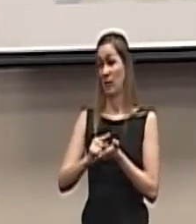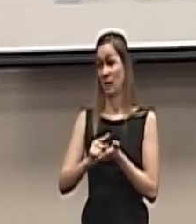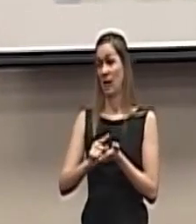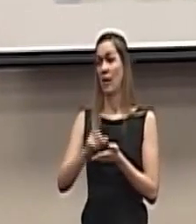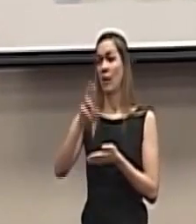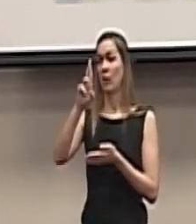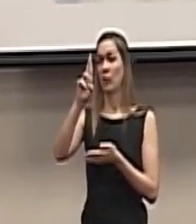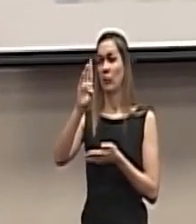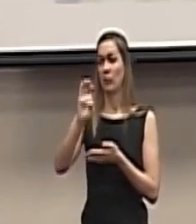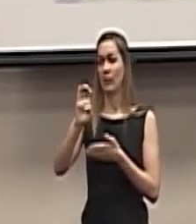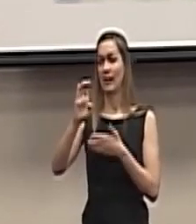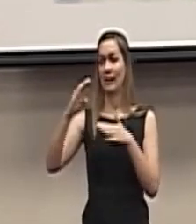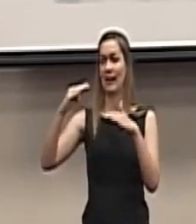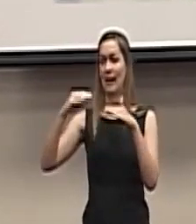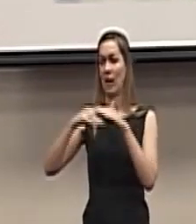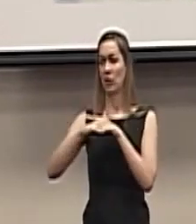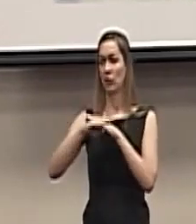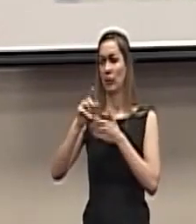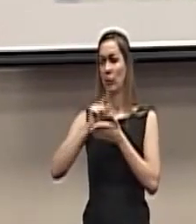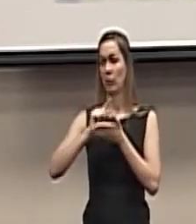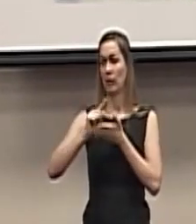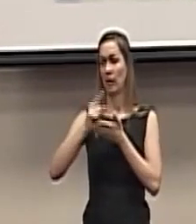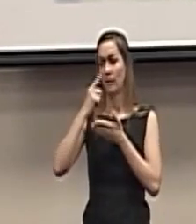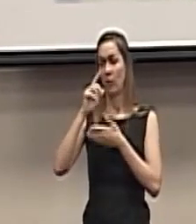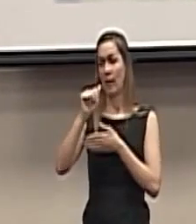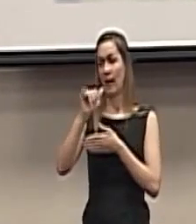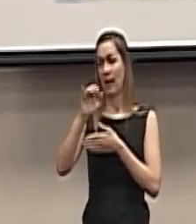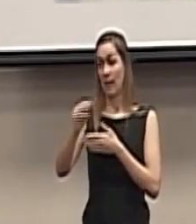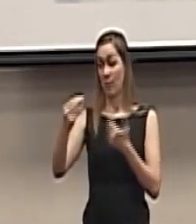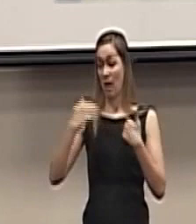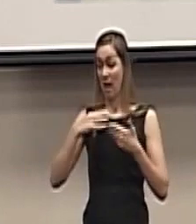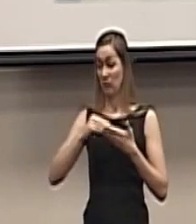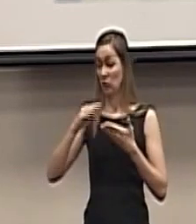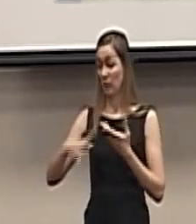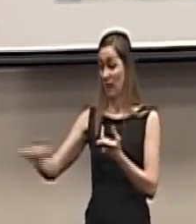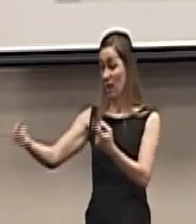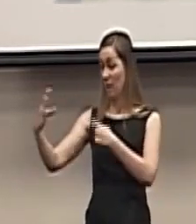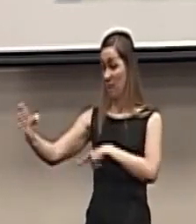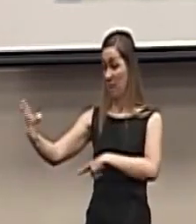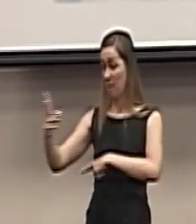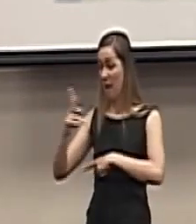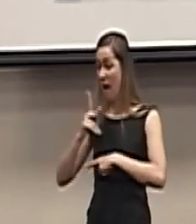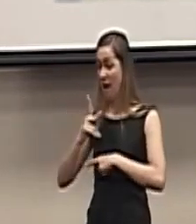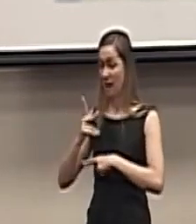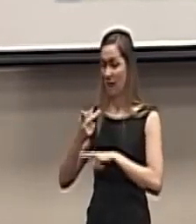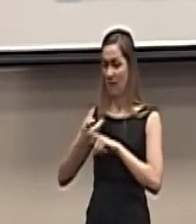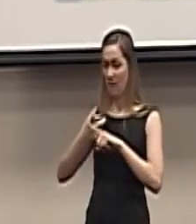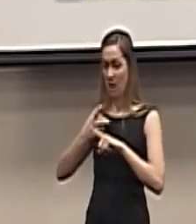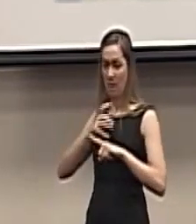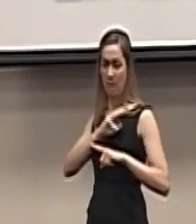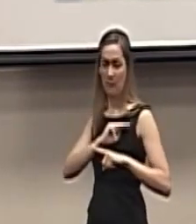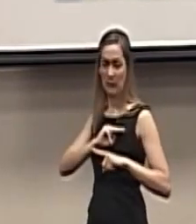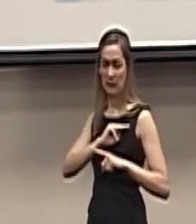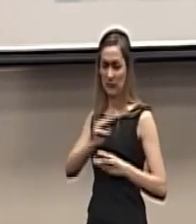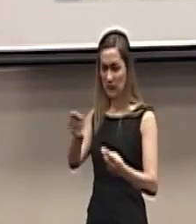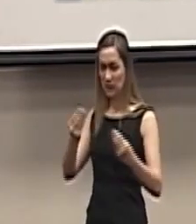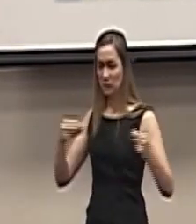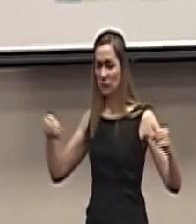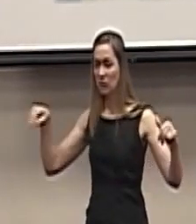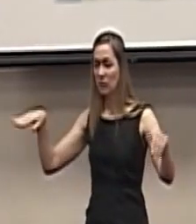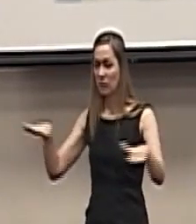for AIM. We've got some students coming off the mission field. They've been there for a year and a half. They're coming back off the mission